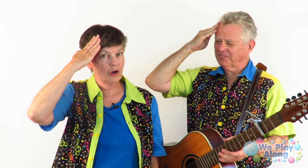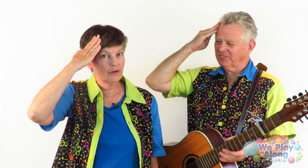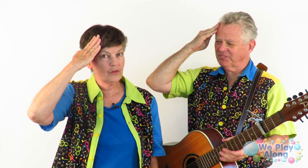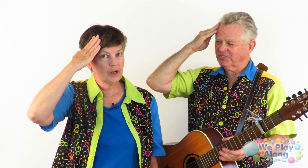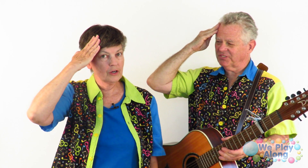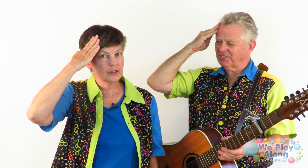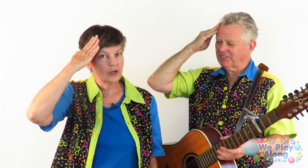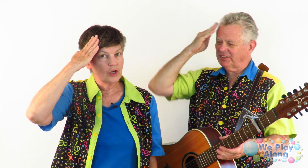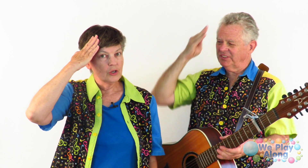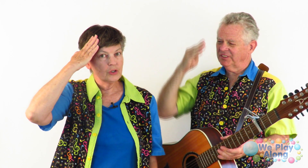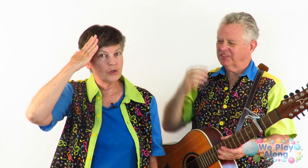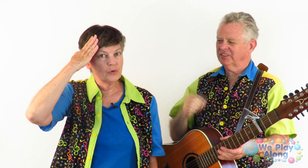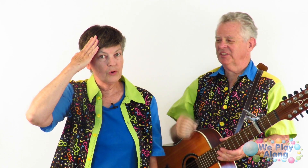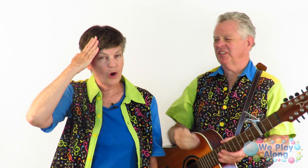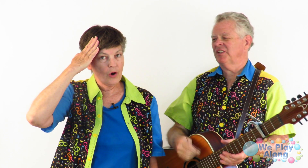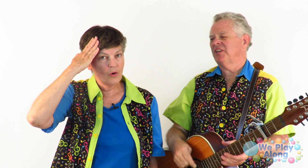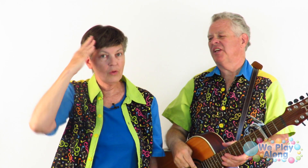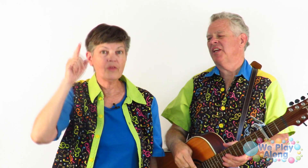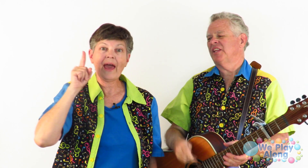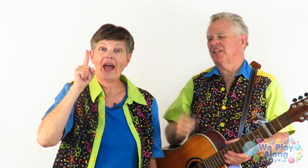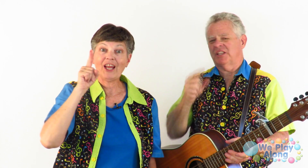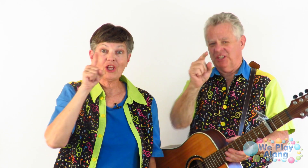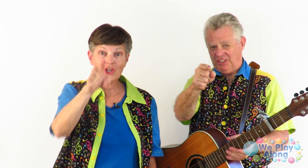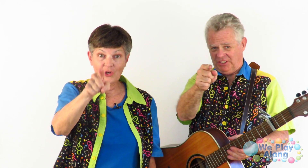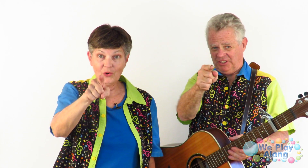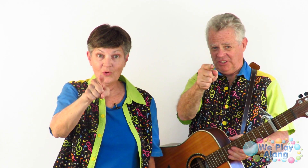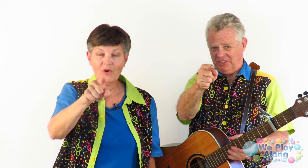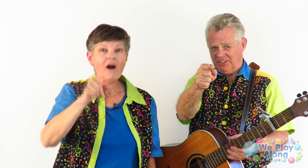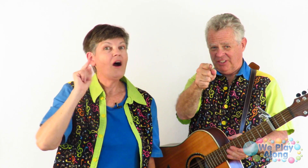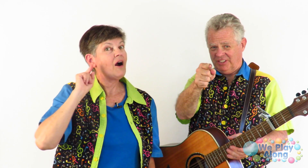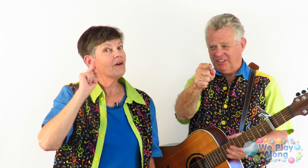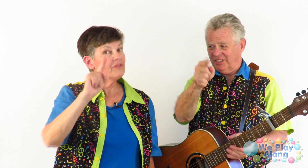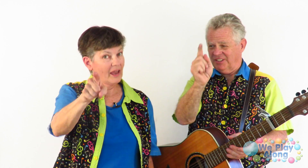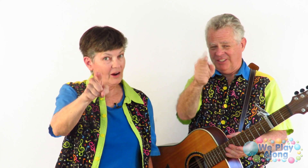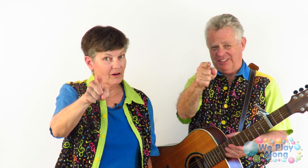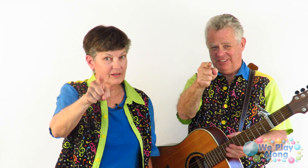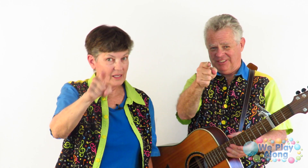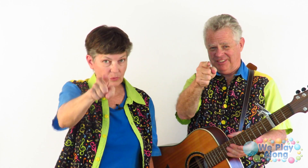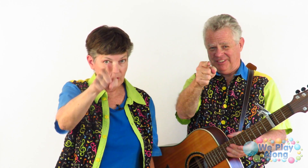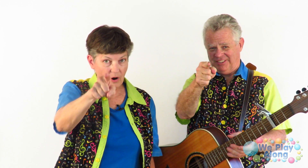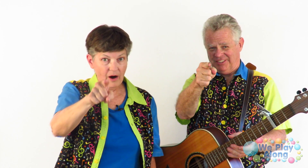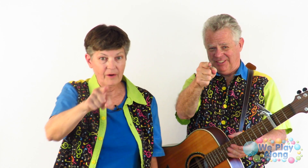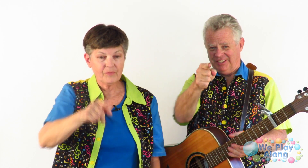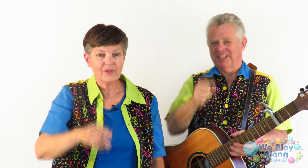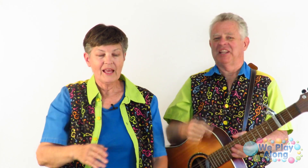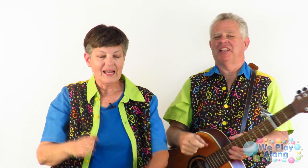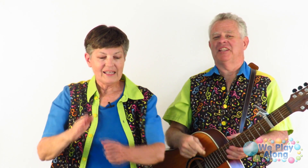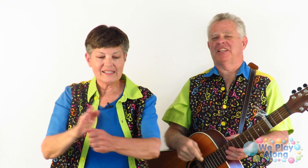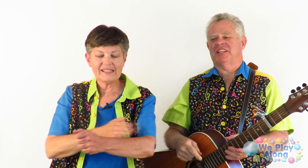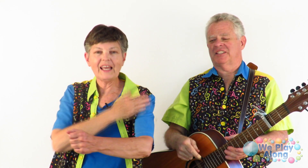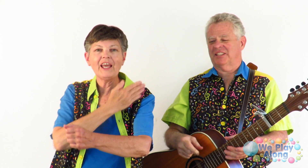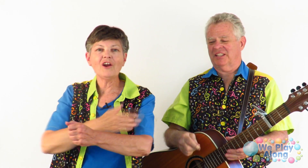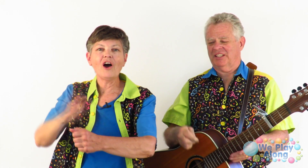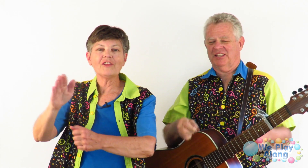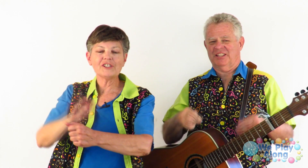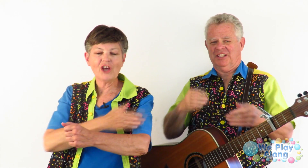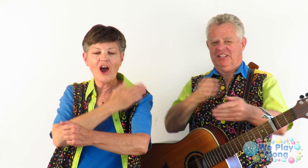all your fingers. To know that you are there, because that's where you are. Singing all the